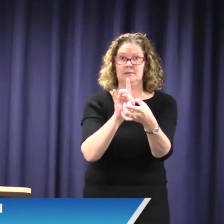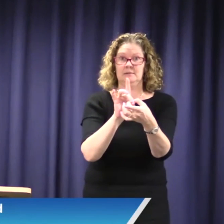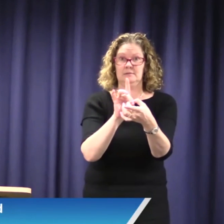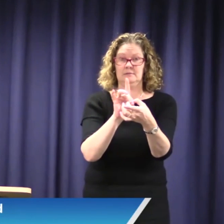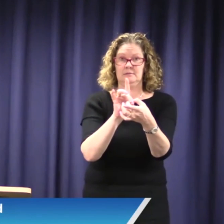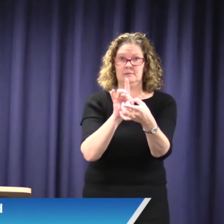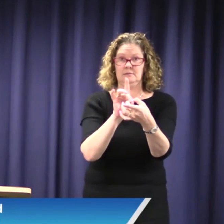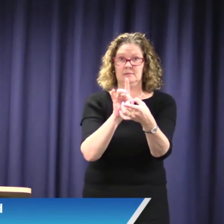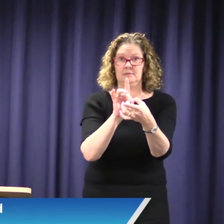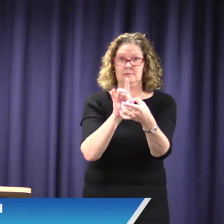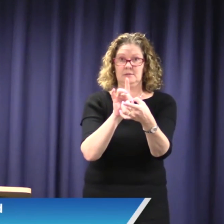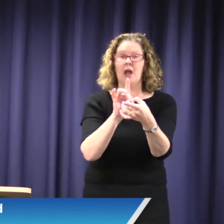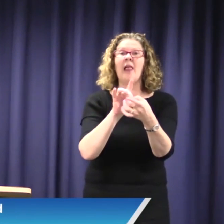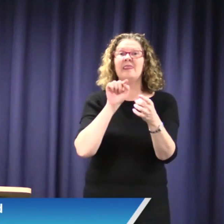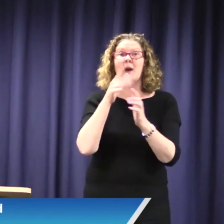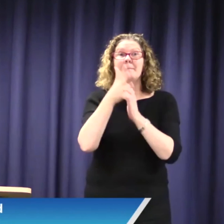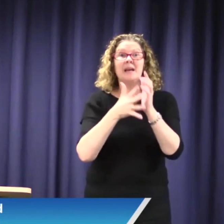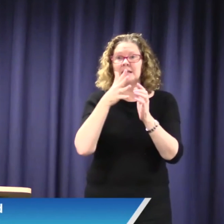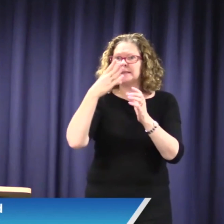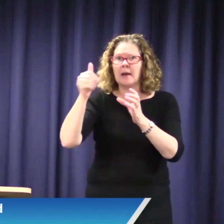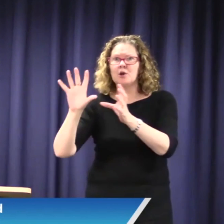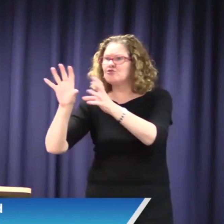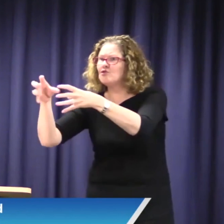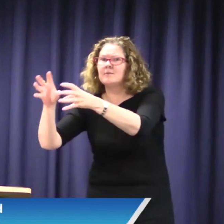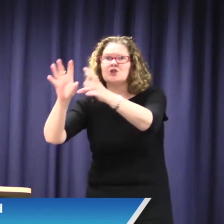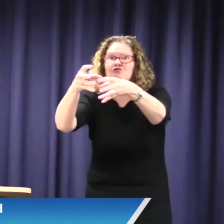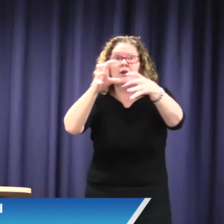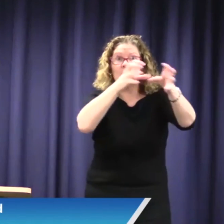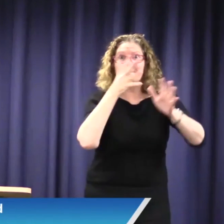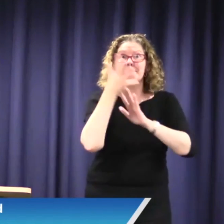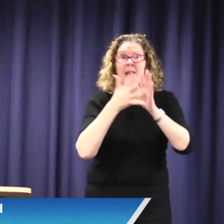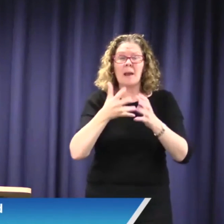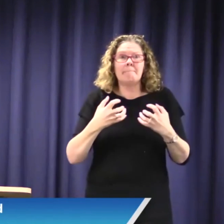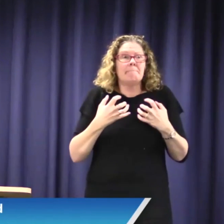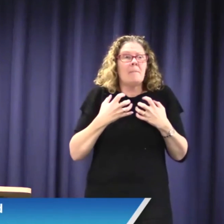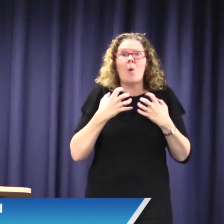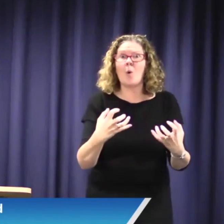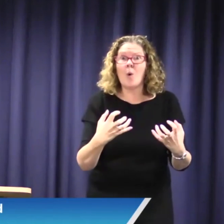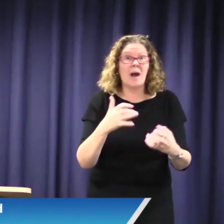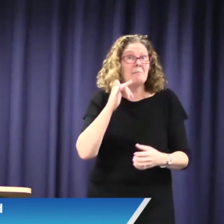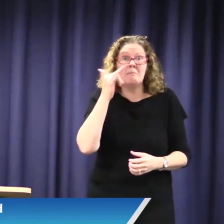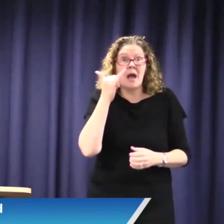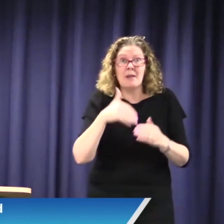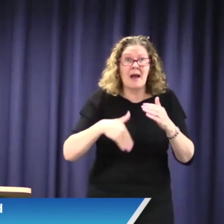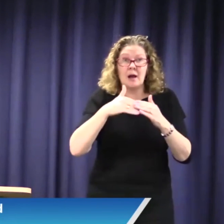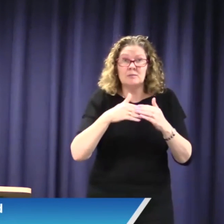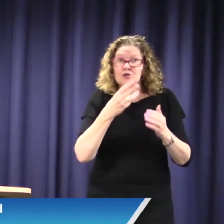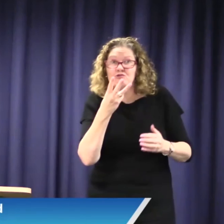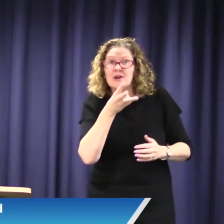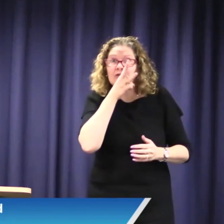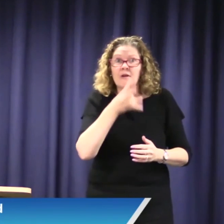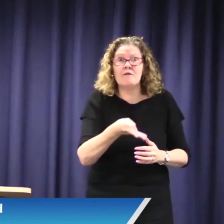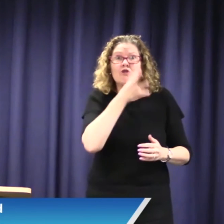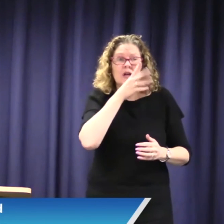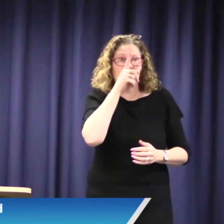210 people have connected to the live stream. Now that means some people may have gathered in groups, so that could mean even